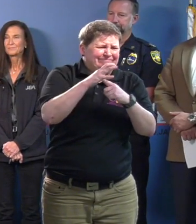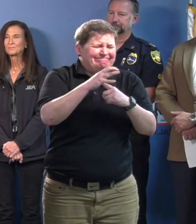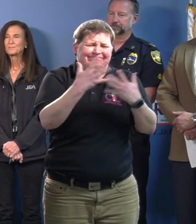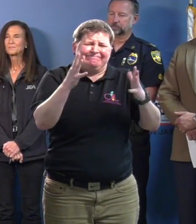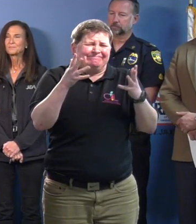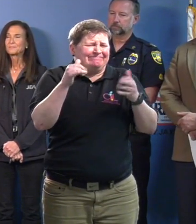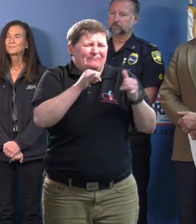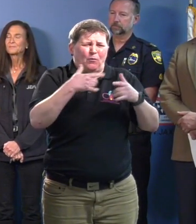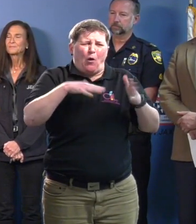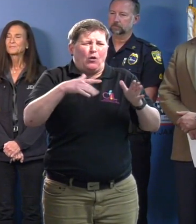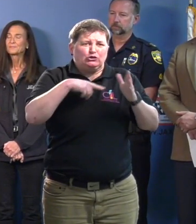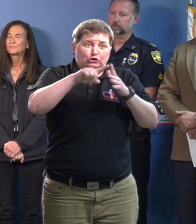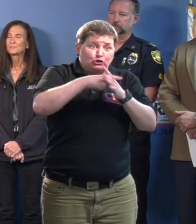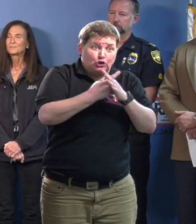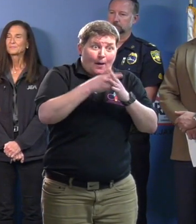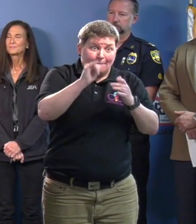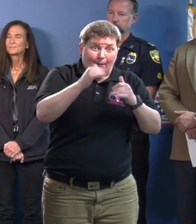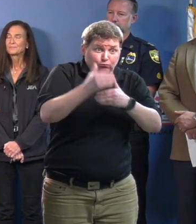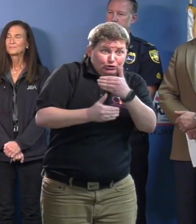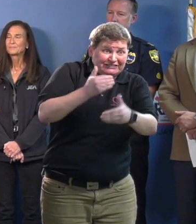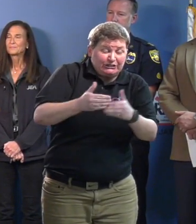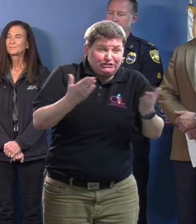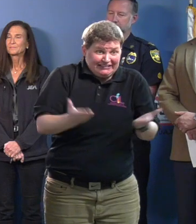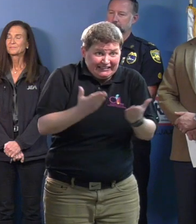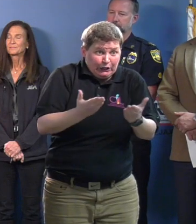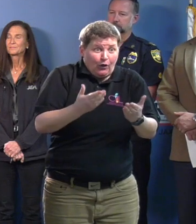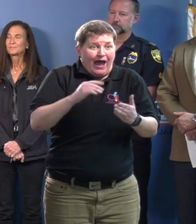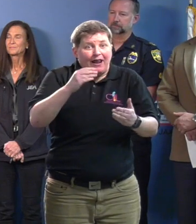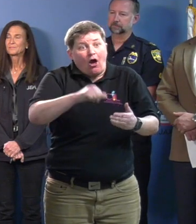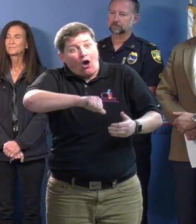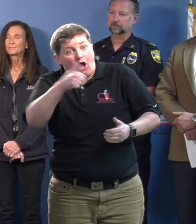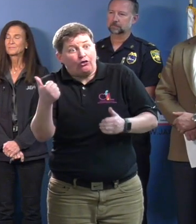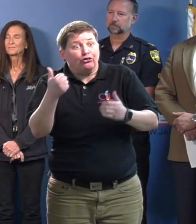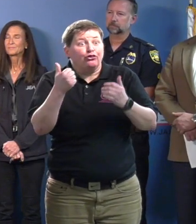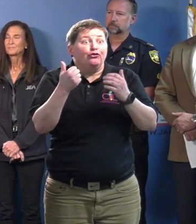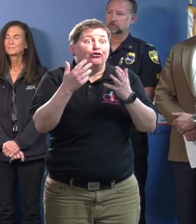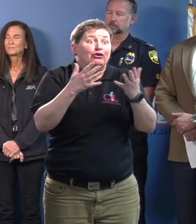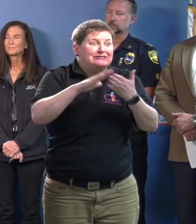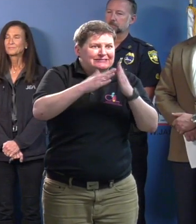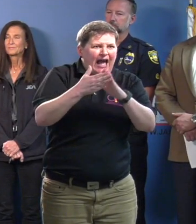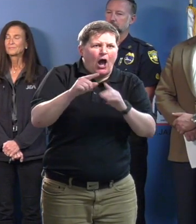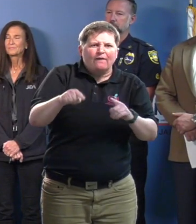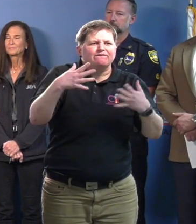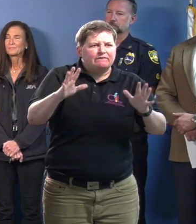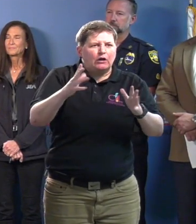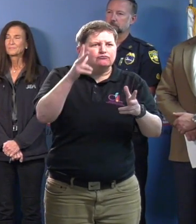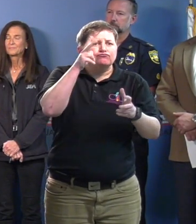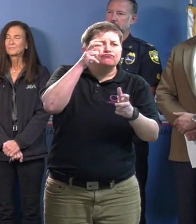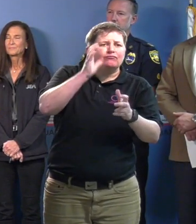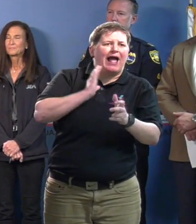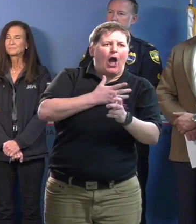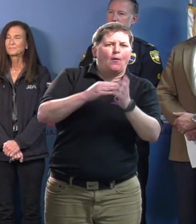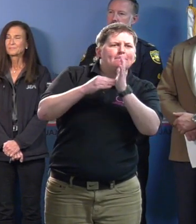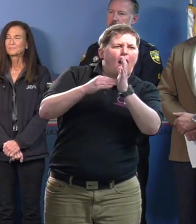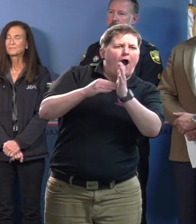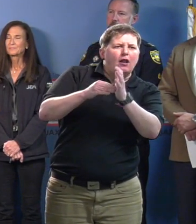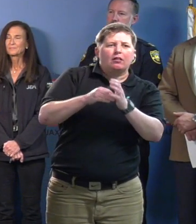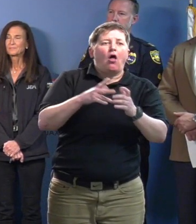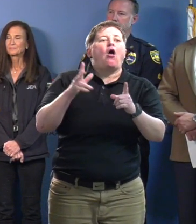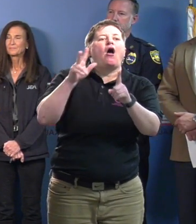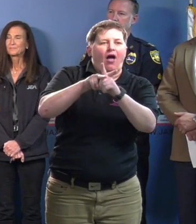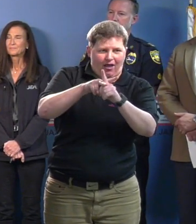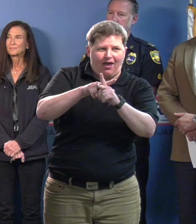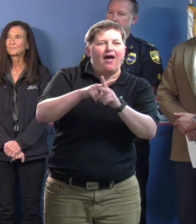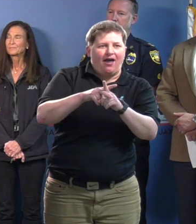others have then taken our model and used it. But I will tell you that those teams are going to be the teams that are sent to